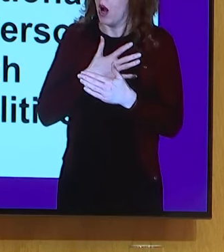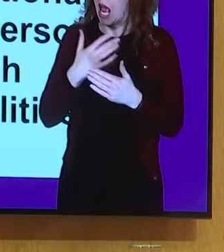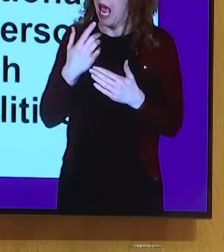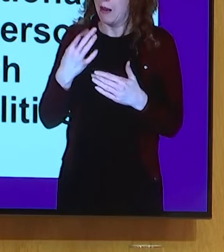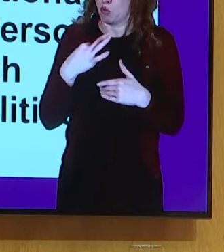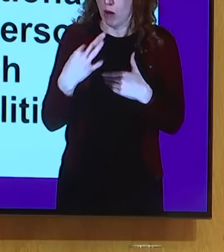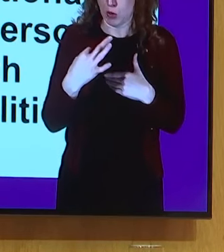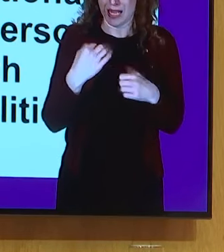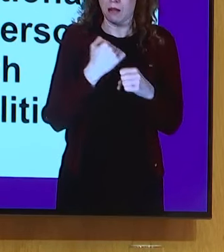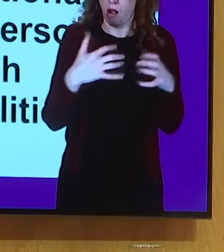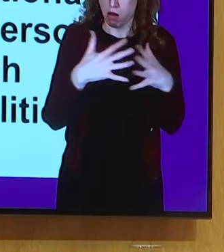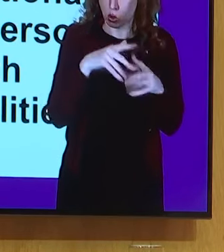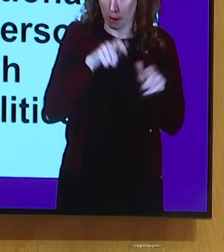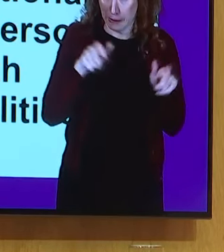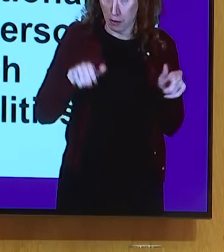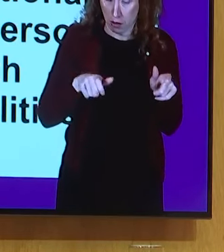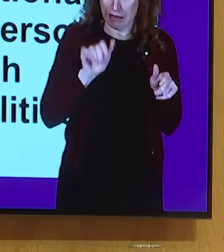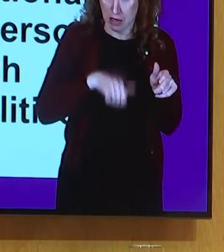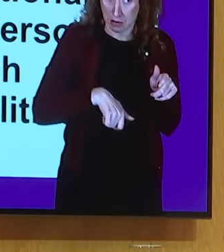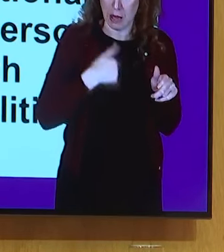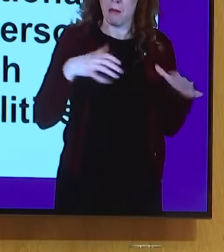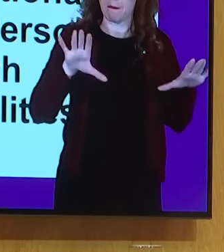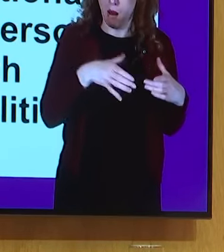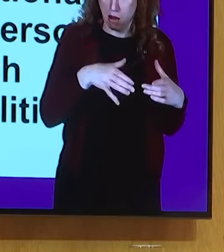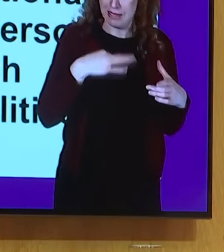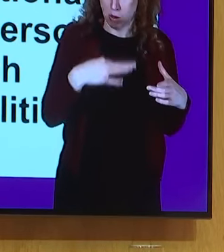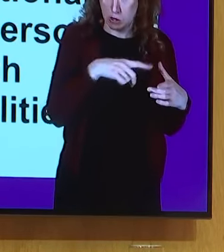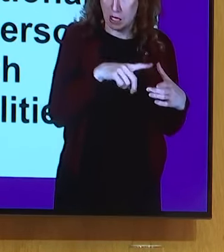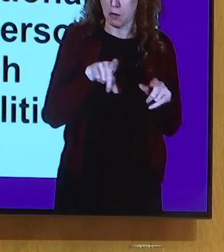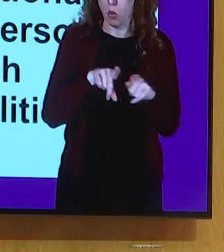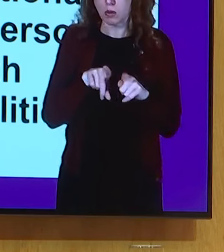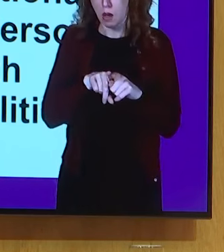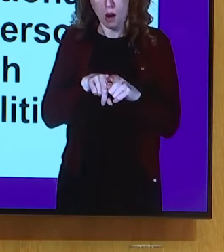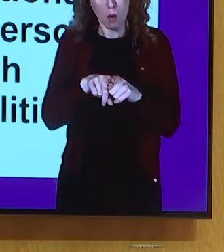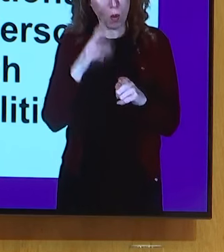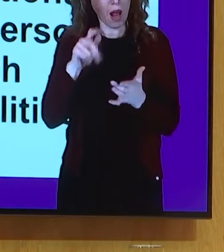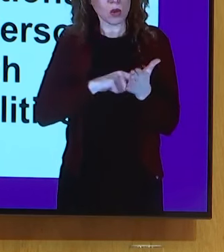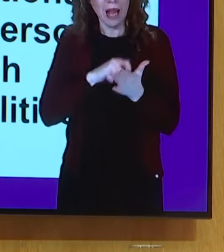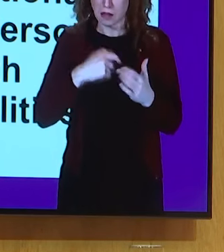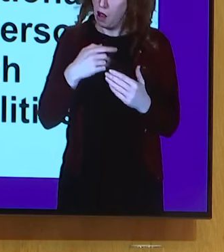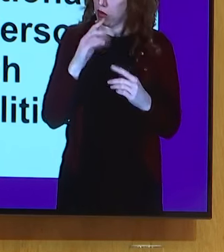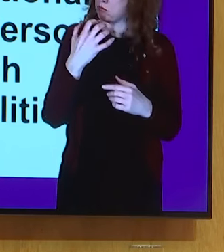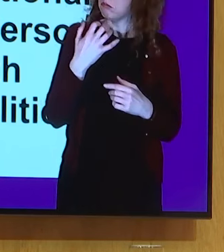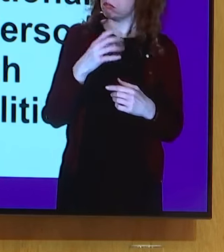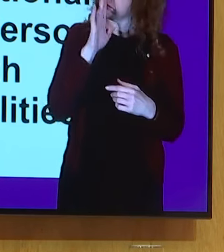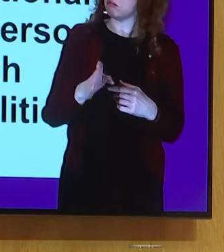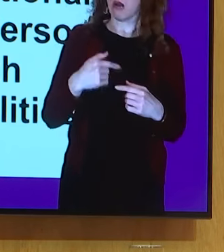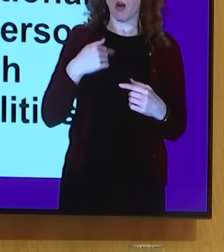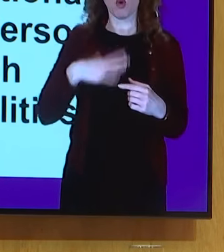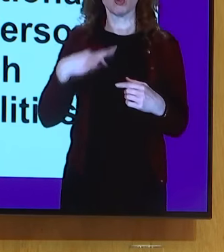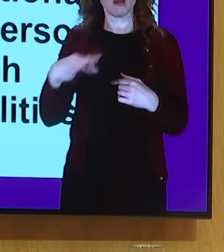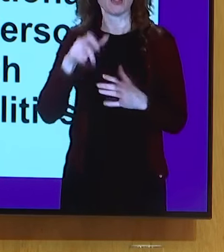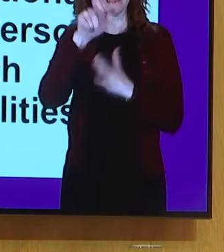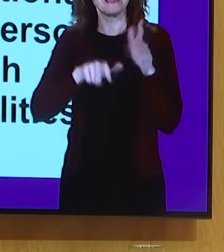people of Glasgow and representing my party, but I made no apology that when I got elected, I wanted to do it because I want to represent disabled people